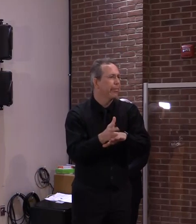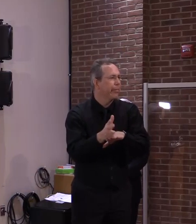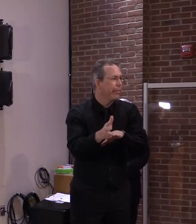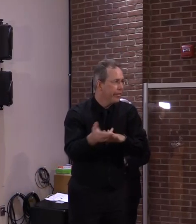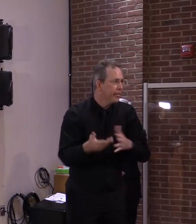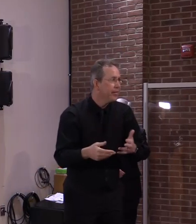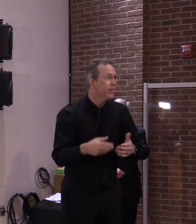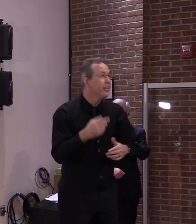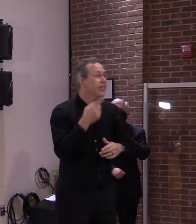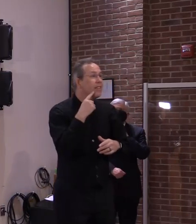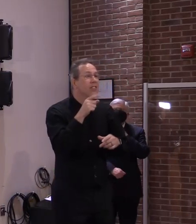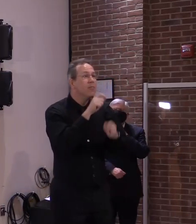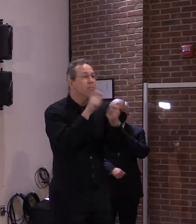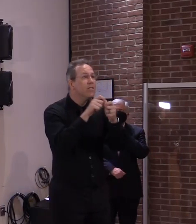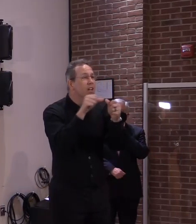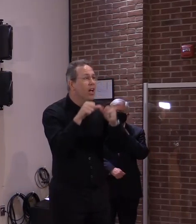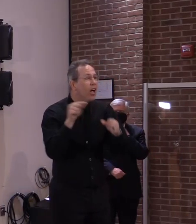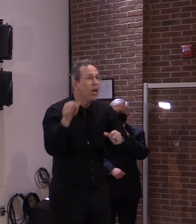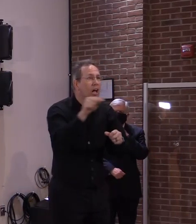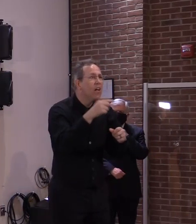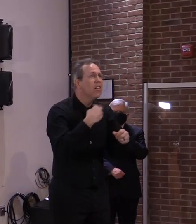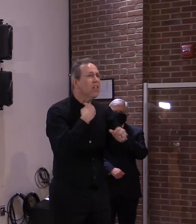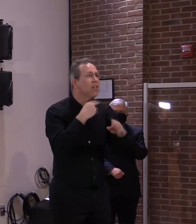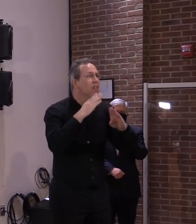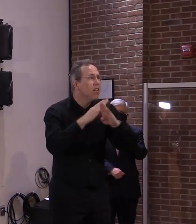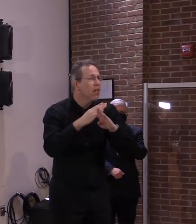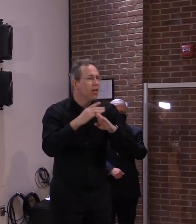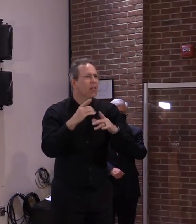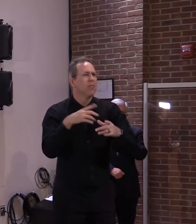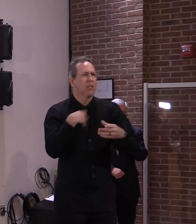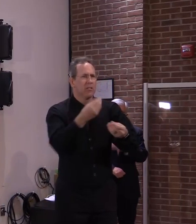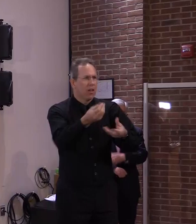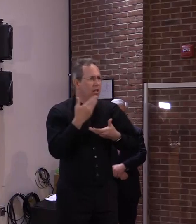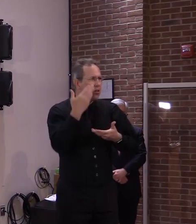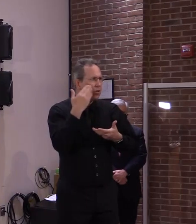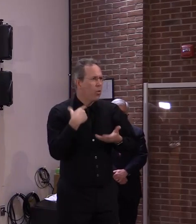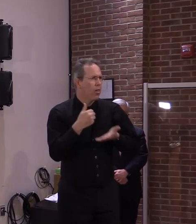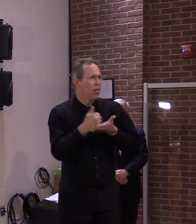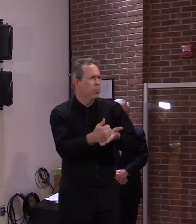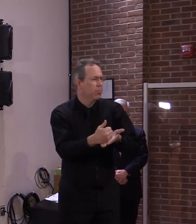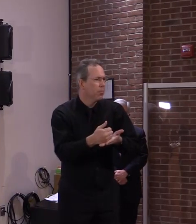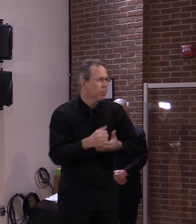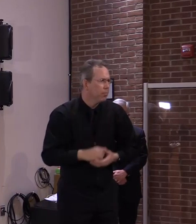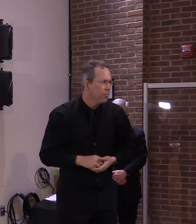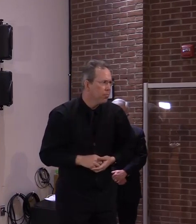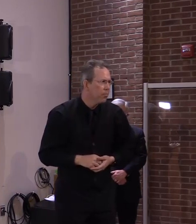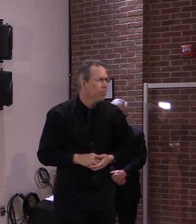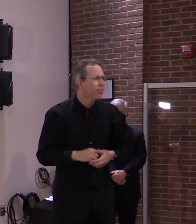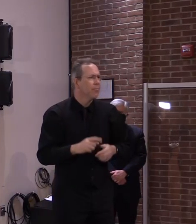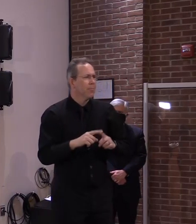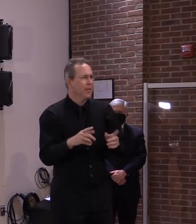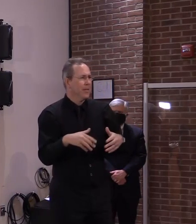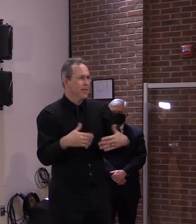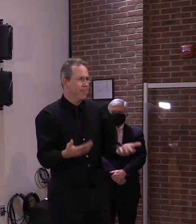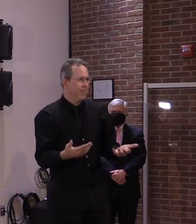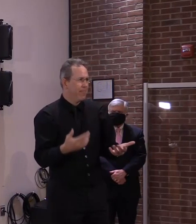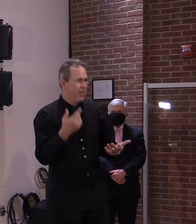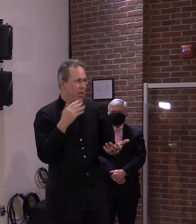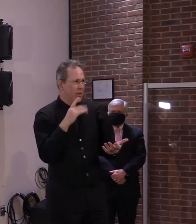assistance, we will do everything we can to help. And if that, I don't know if they need aggregate, I don't know if they